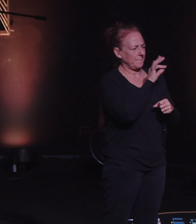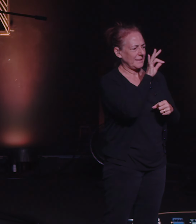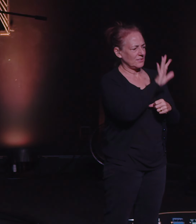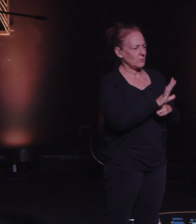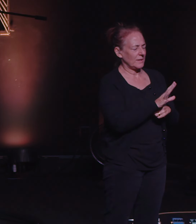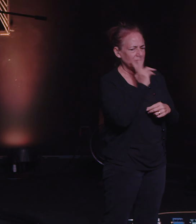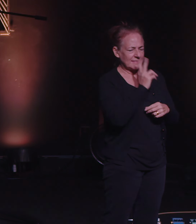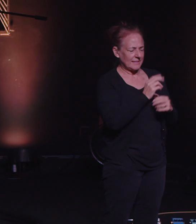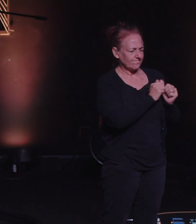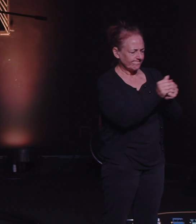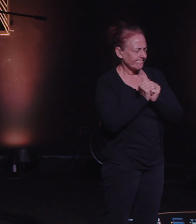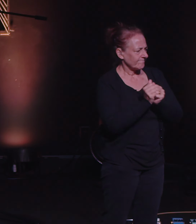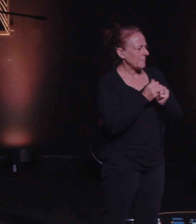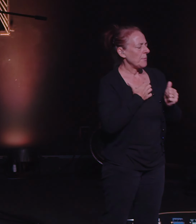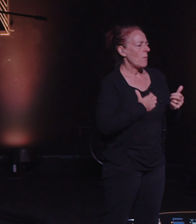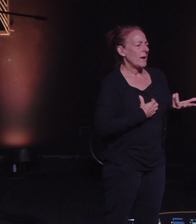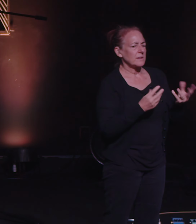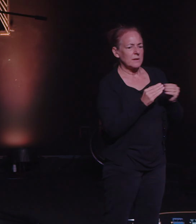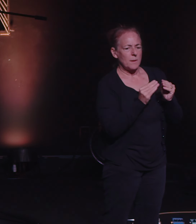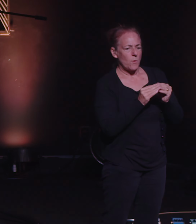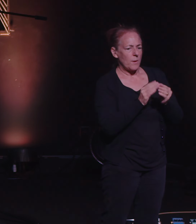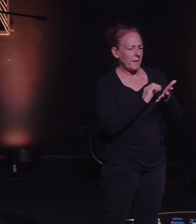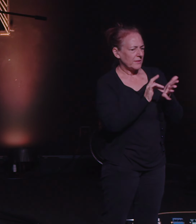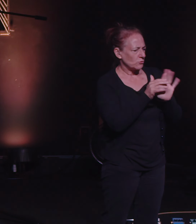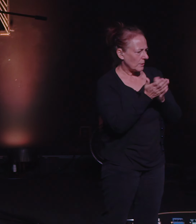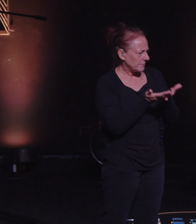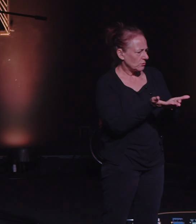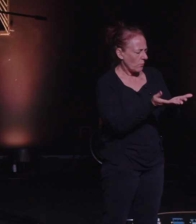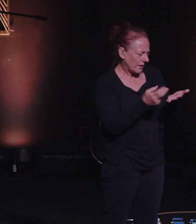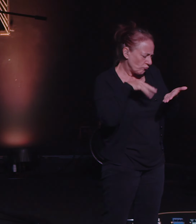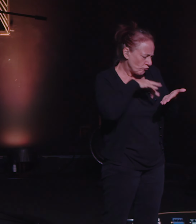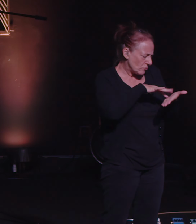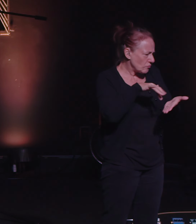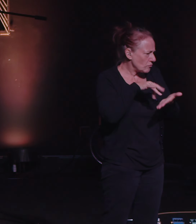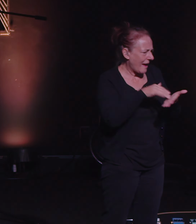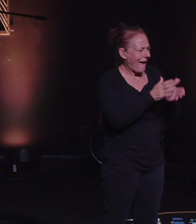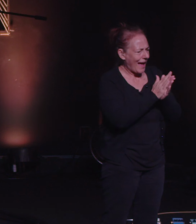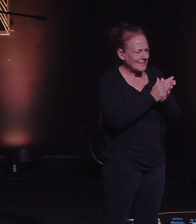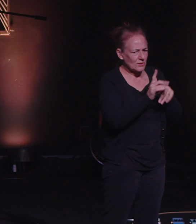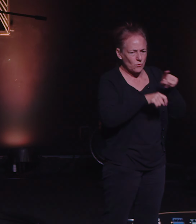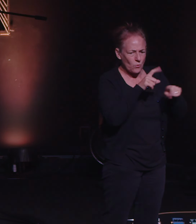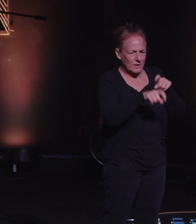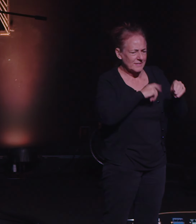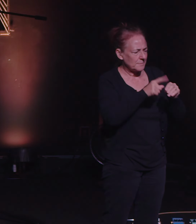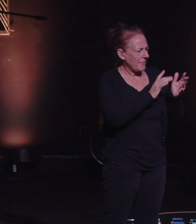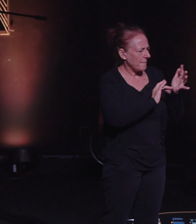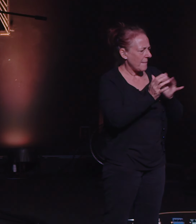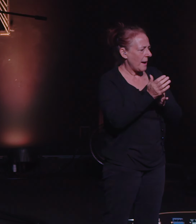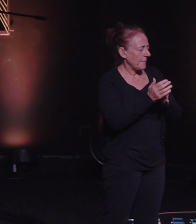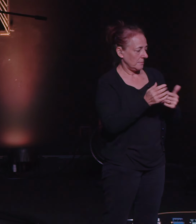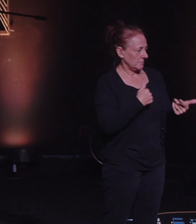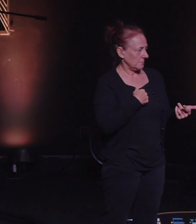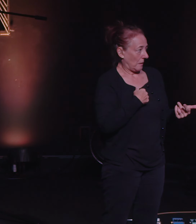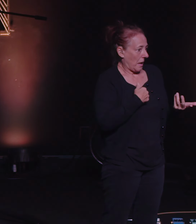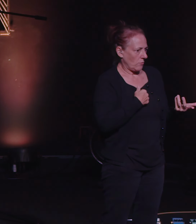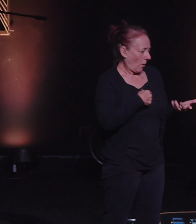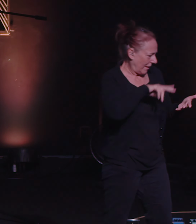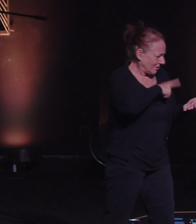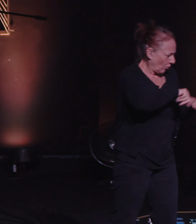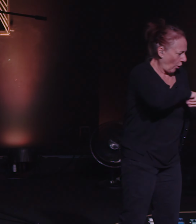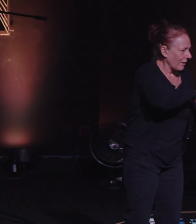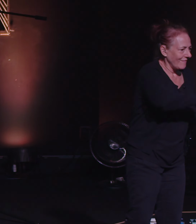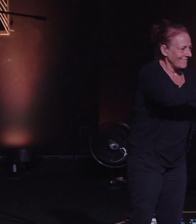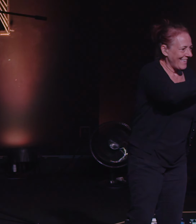seen people hungering to know more about Scripture, asking questions about the Bible, asking things that I don't know. I